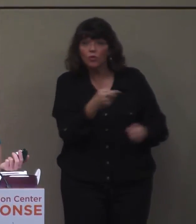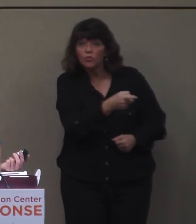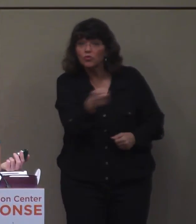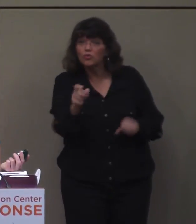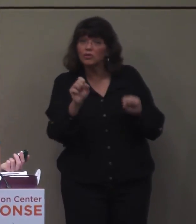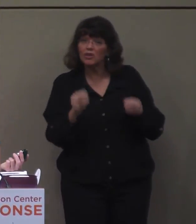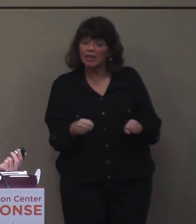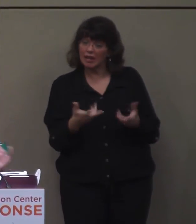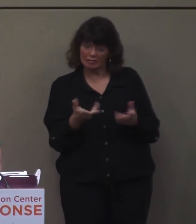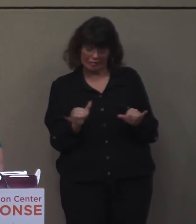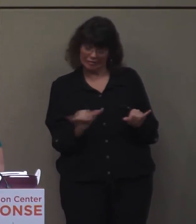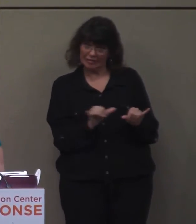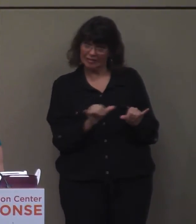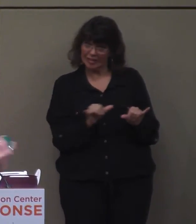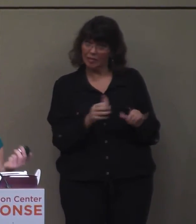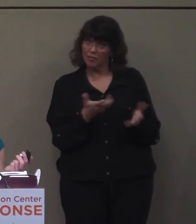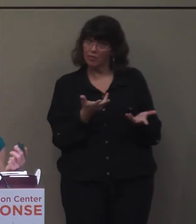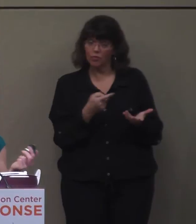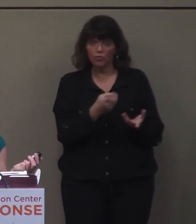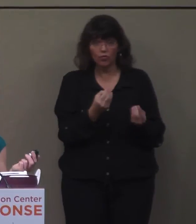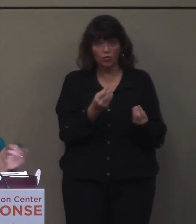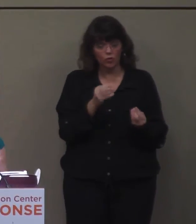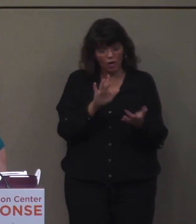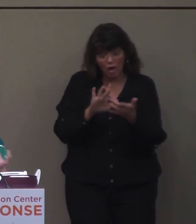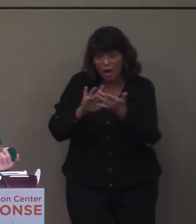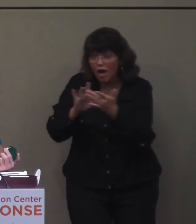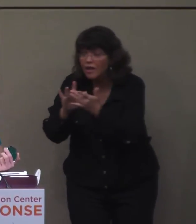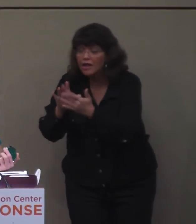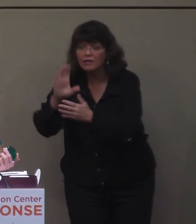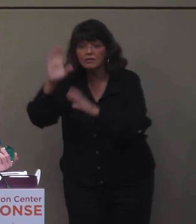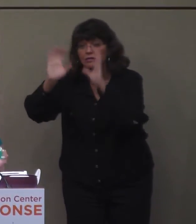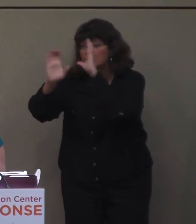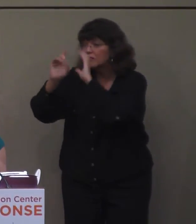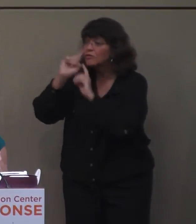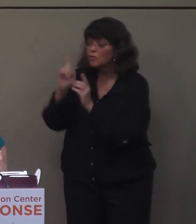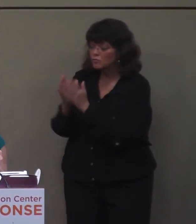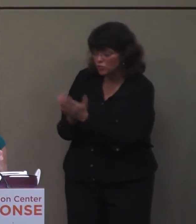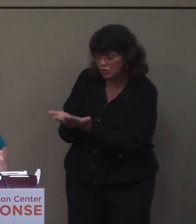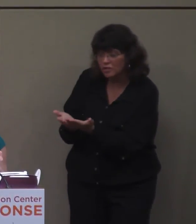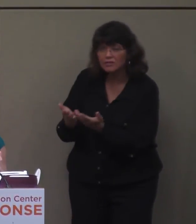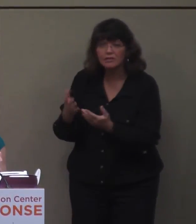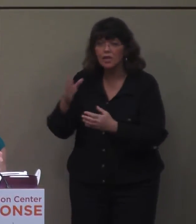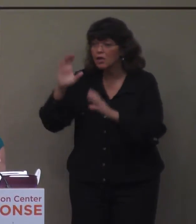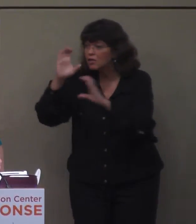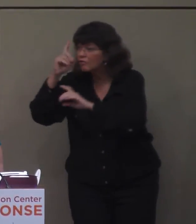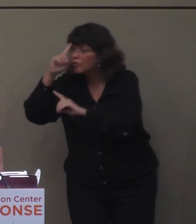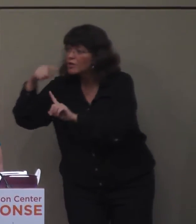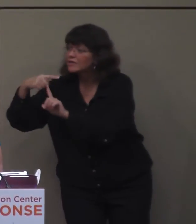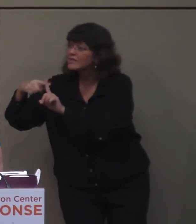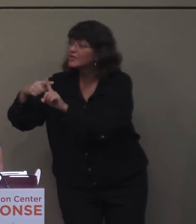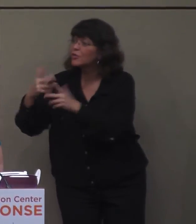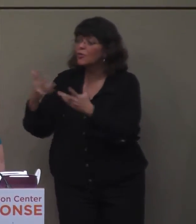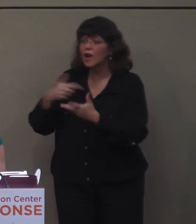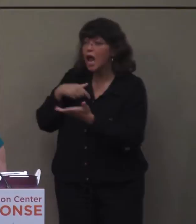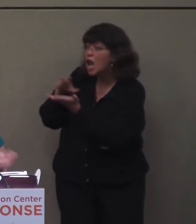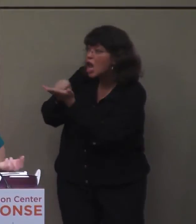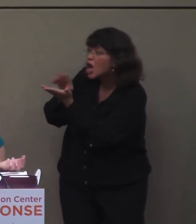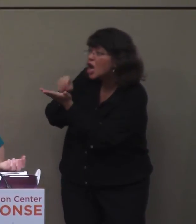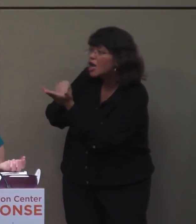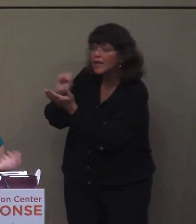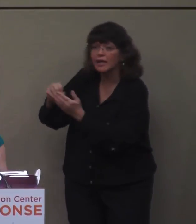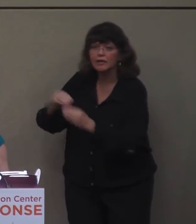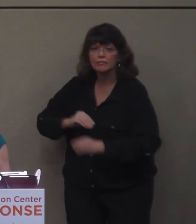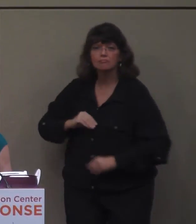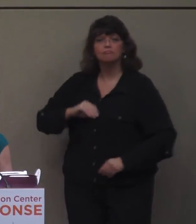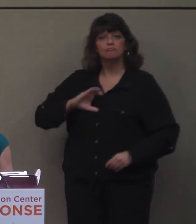that's really interesting to me. And this can be for the kids and adults. You know, what are you interested in? If love of learning is your strength, how can you use that during this